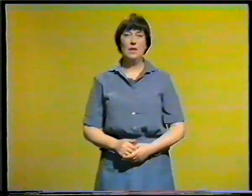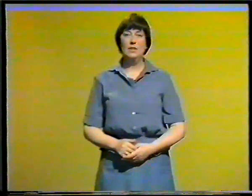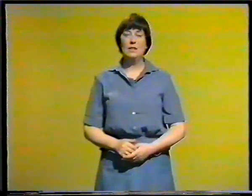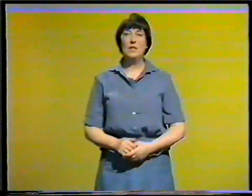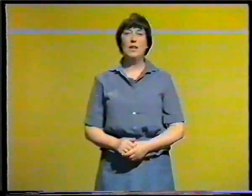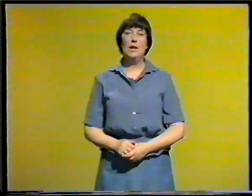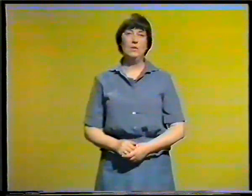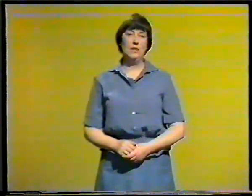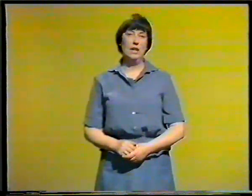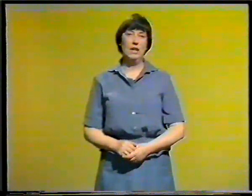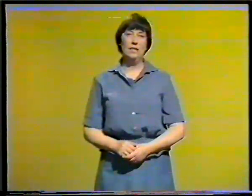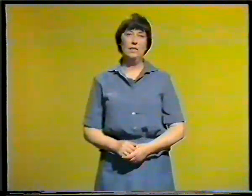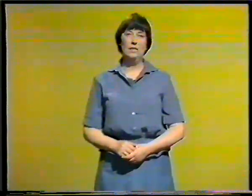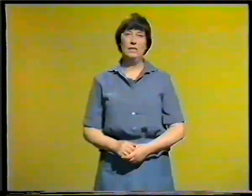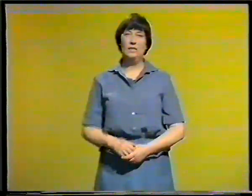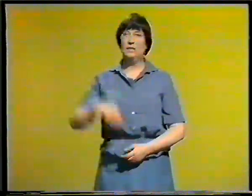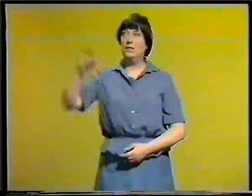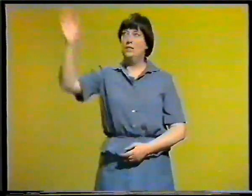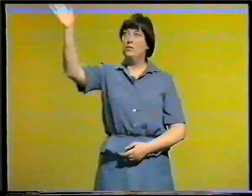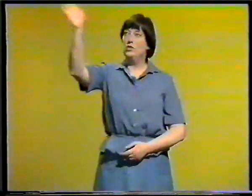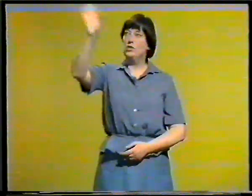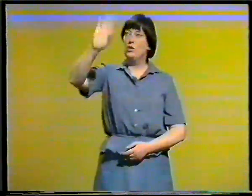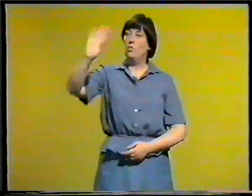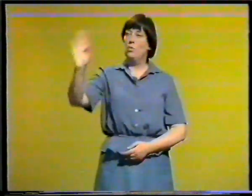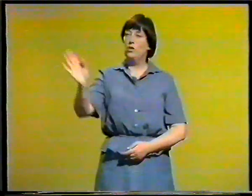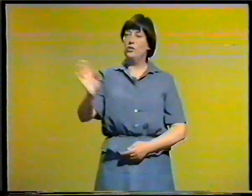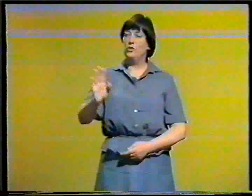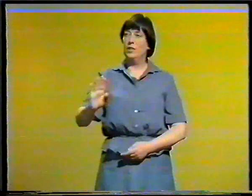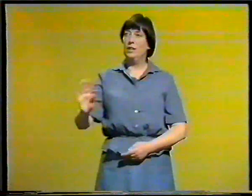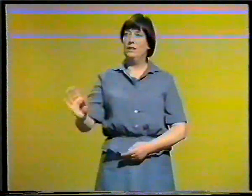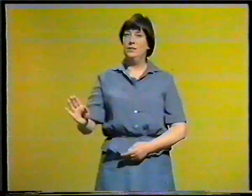Now the noun colour is to show a wash colour.